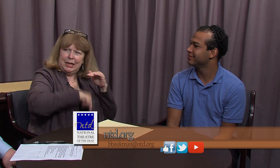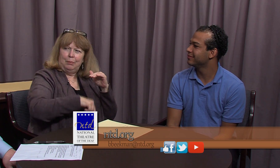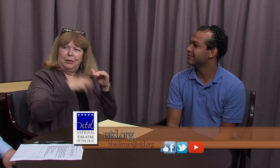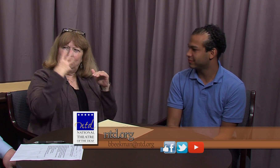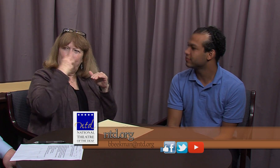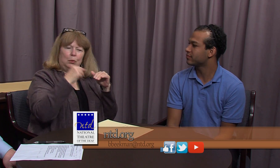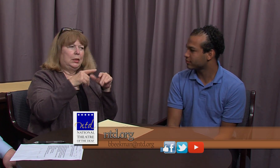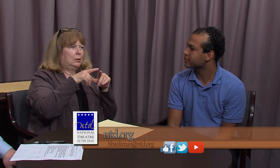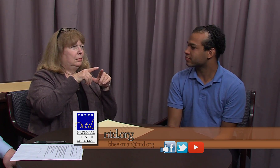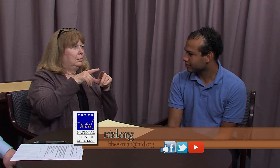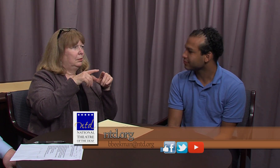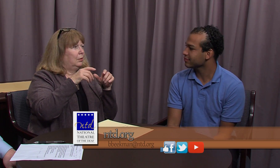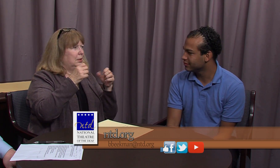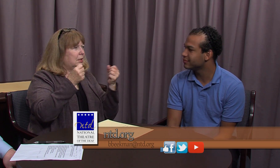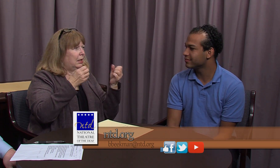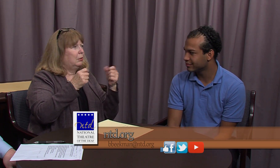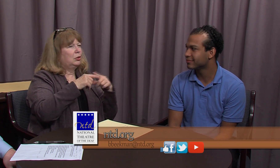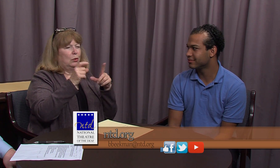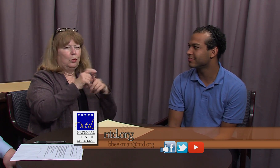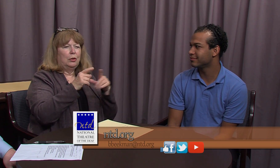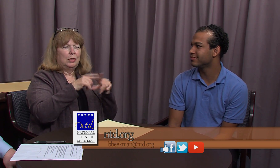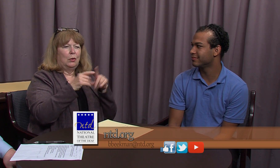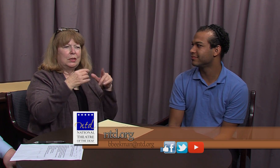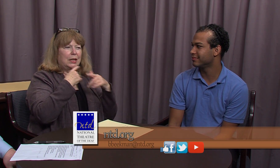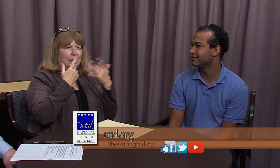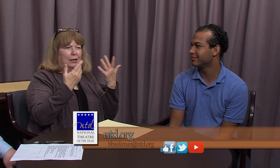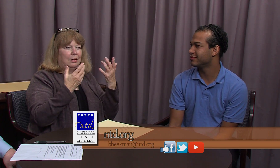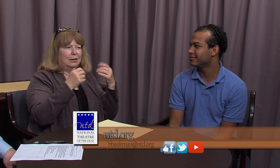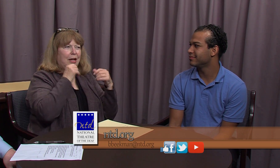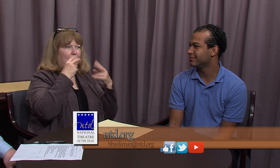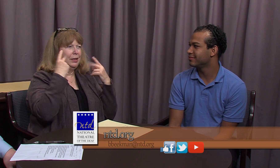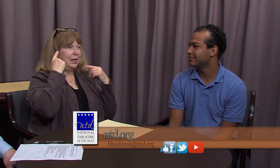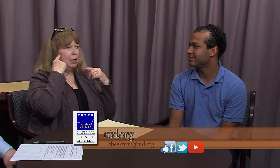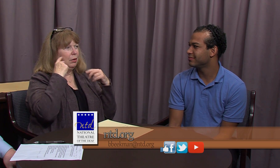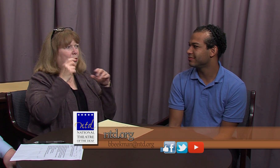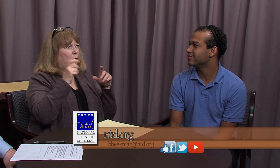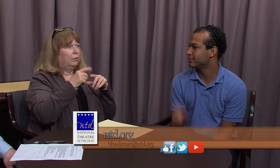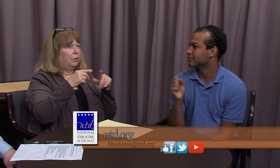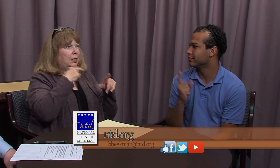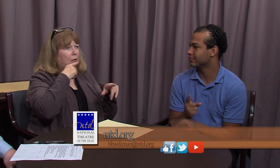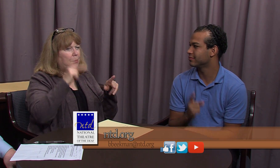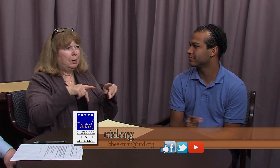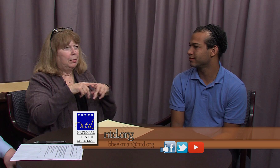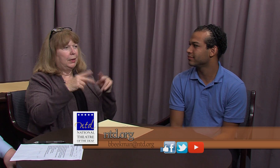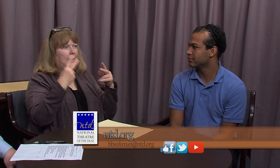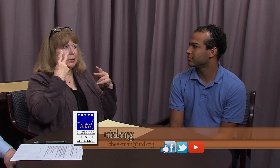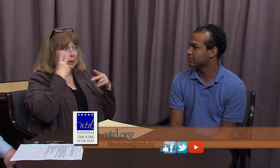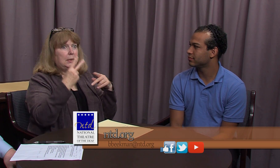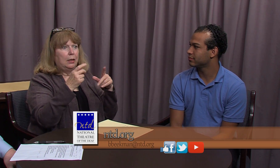depth and a beauty in sign language to the word, so it's like not only hearing the word, for hearing people, they get to see the